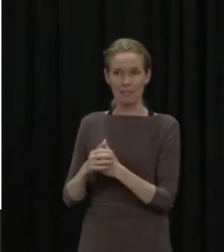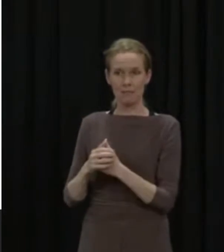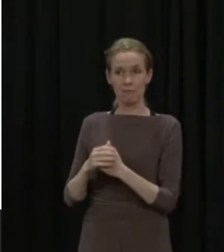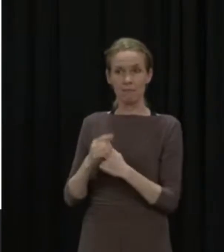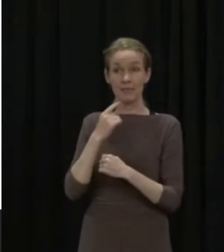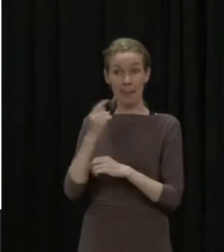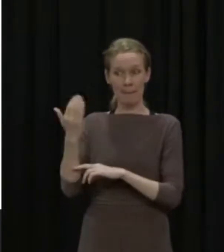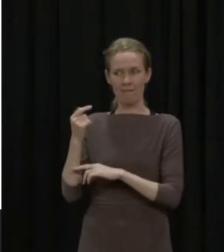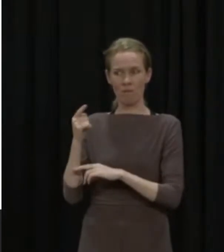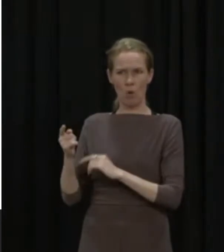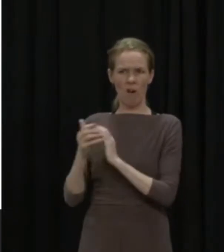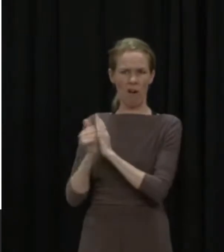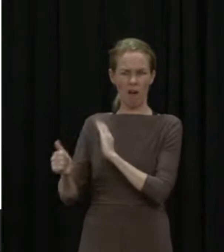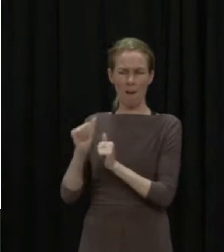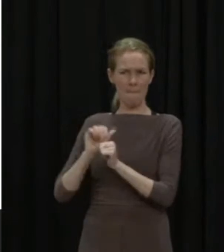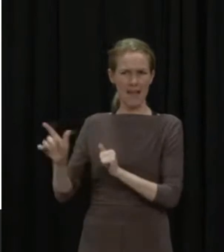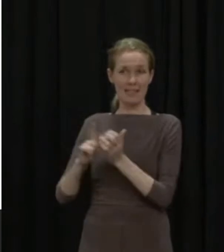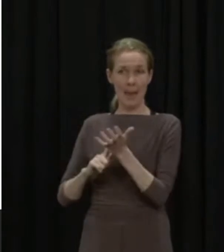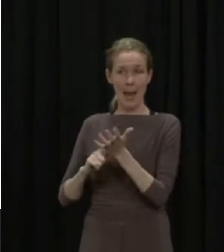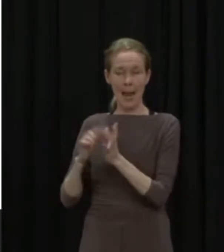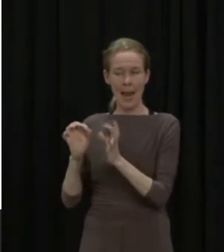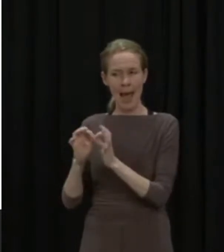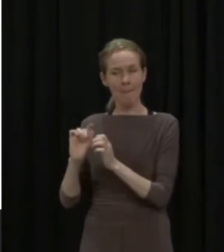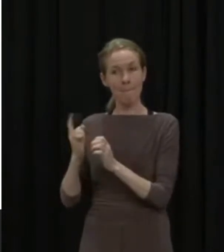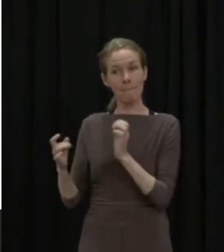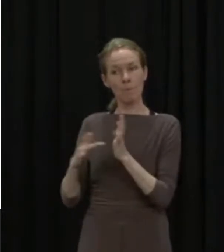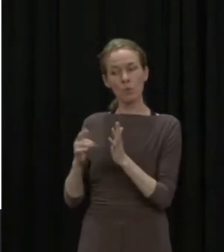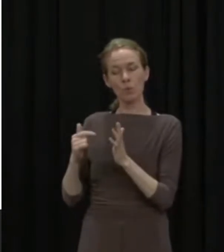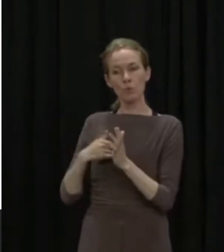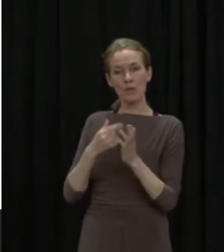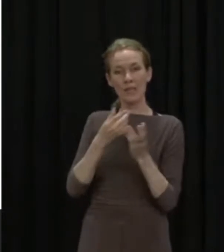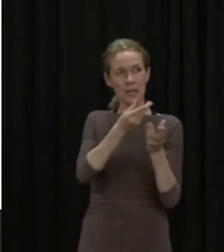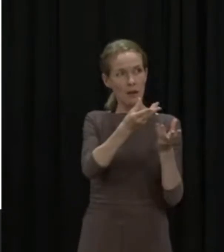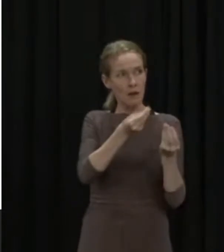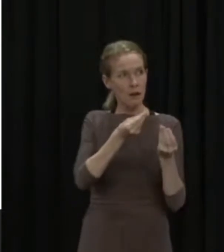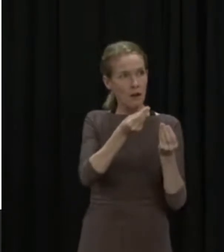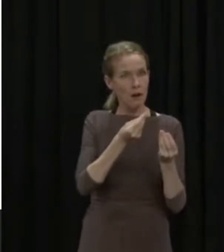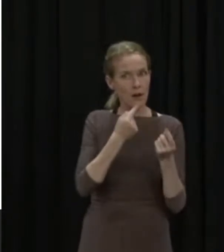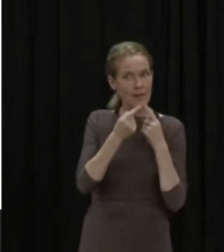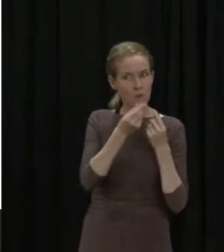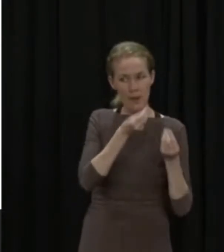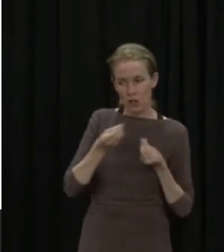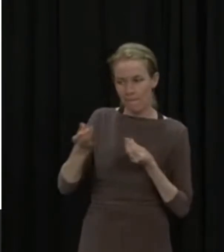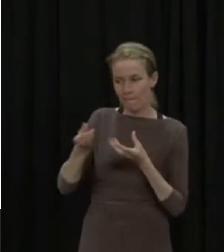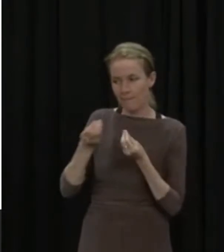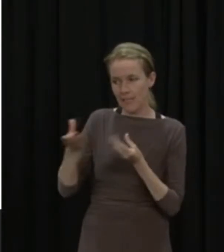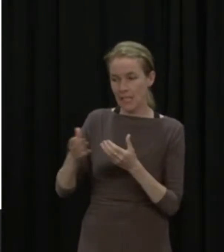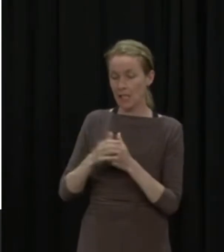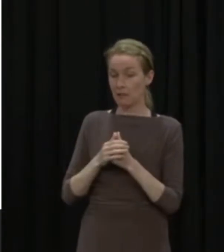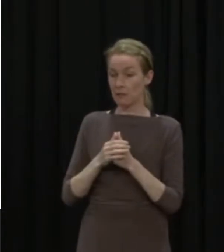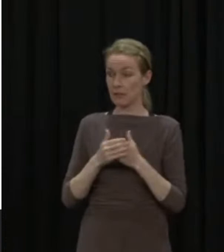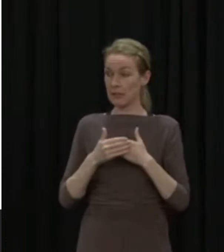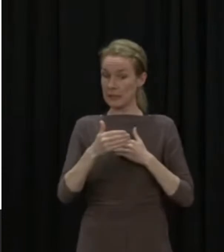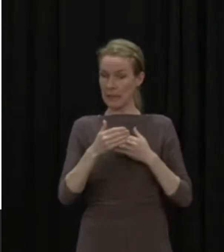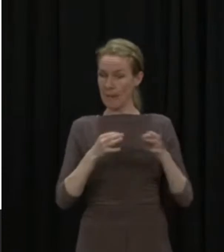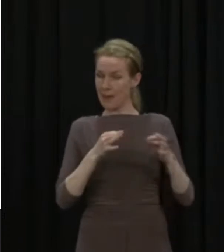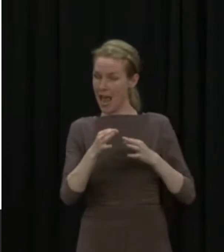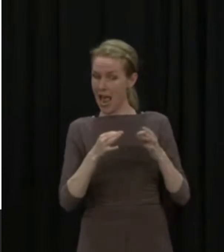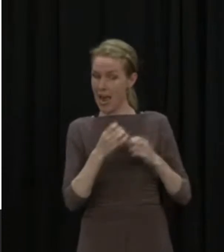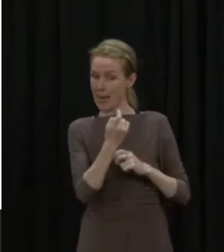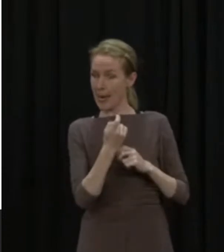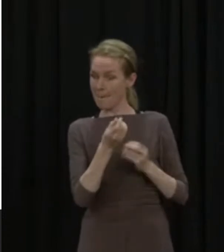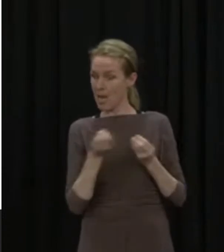to make sure they get the information they need about the testing strategy and the pandemic plan and what changes may be occurring so that they